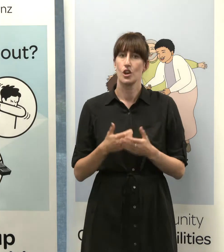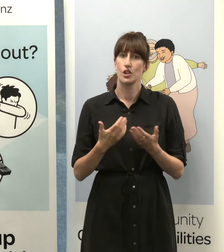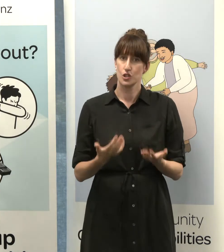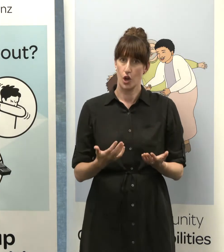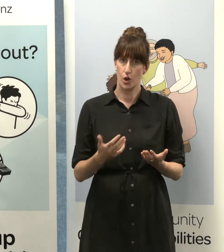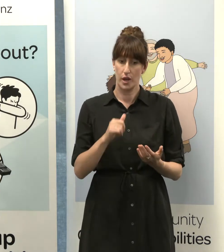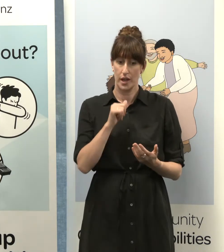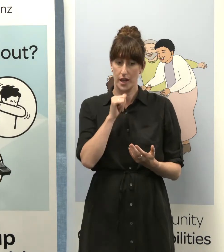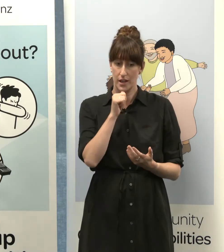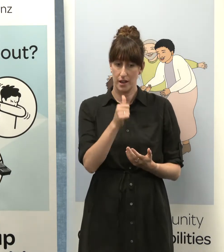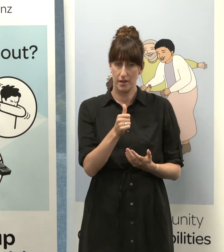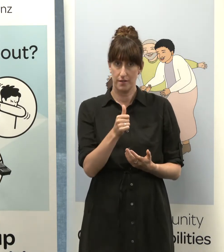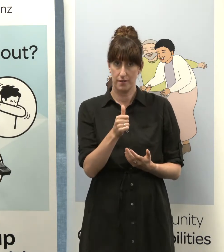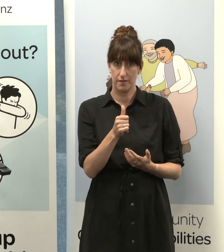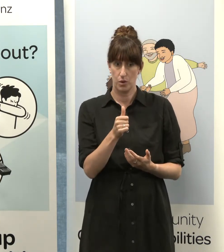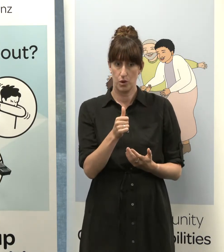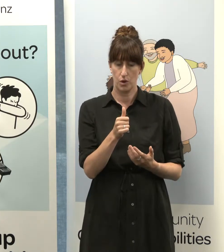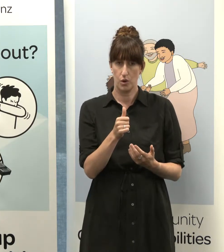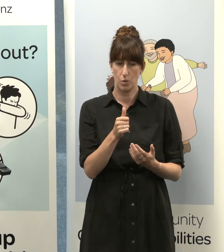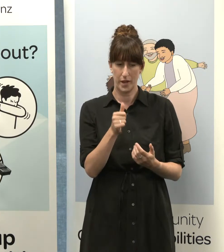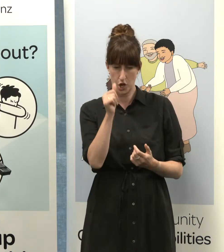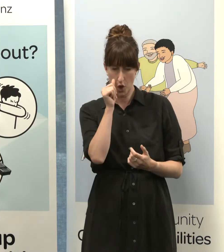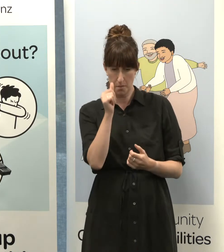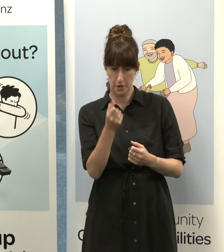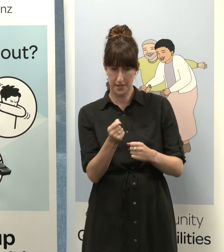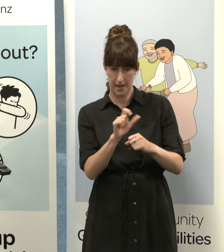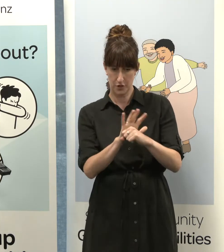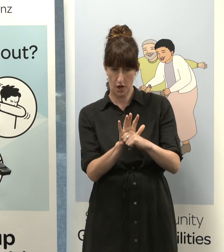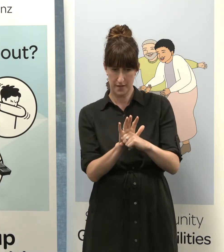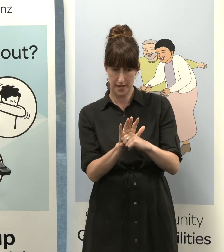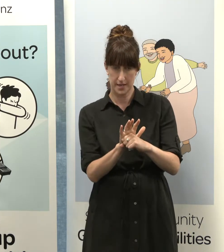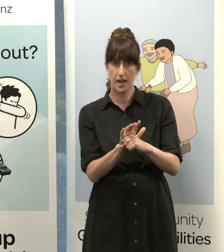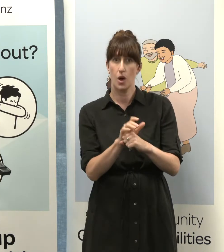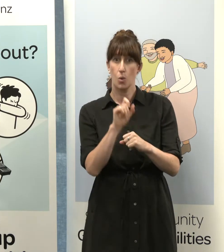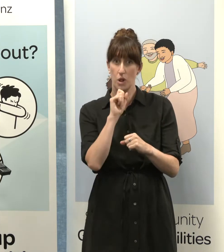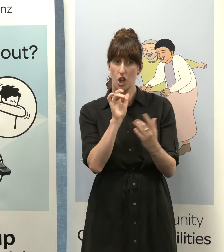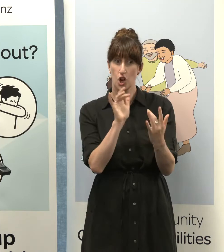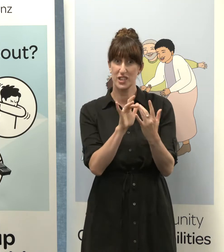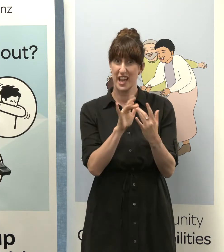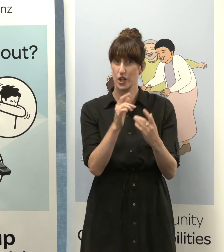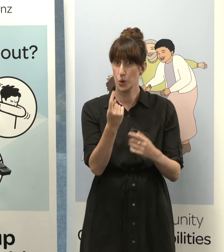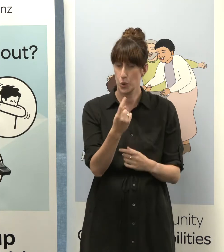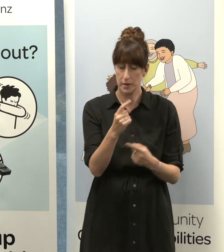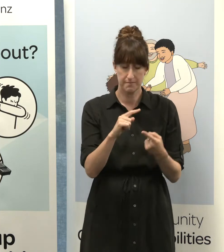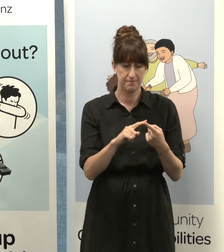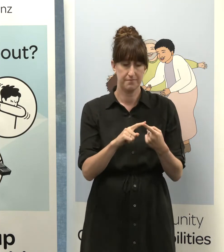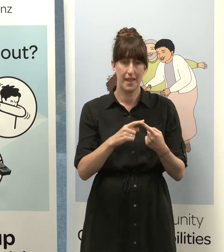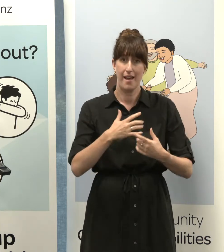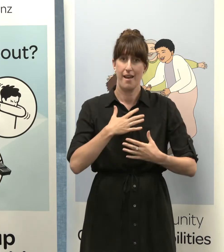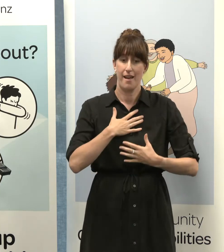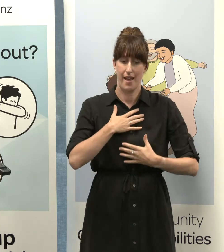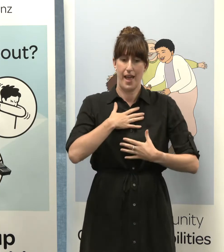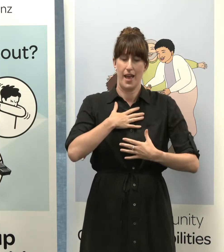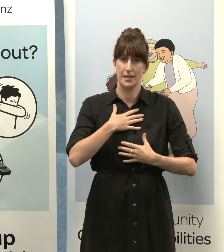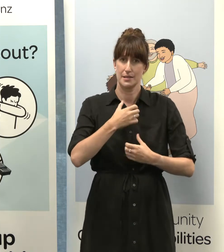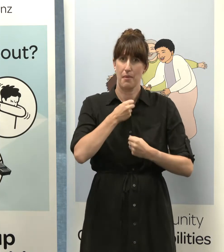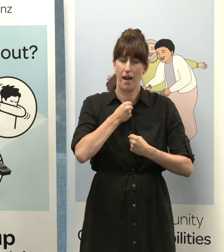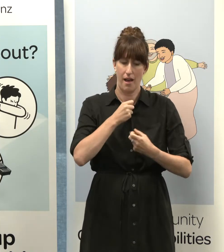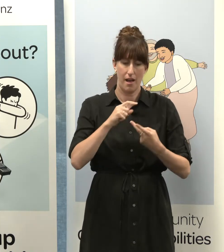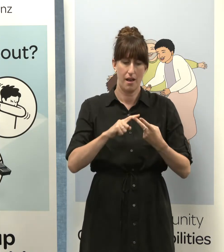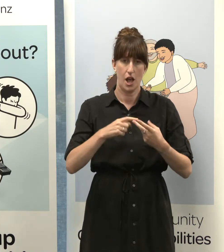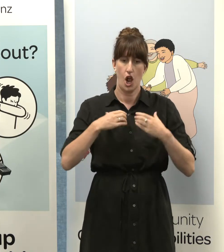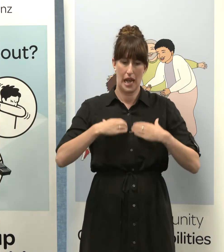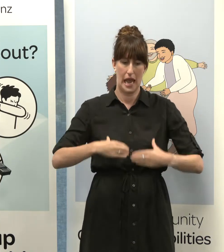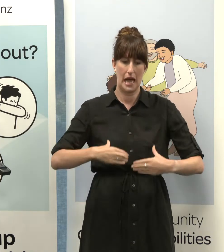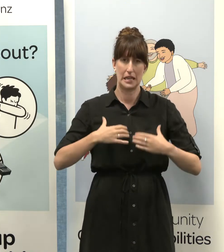looking at, if we're going to contact people who we're worried about, we'll be looking at people who have got asthma, who have got chronic lung disease, who have got